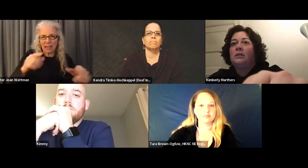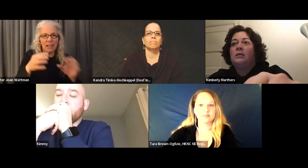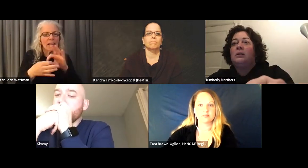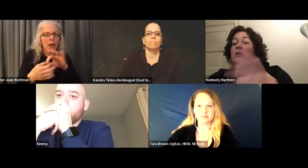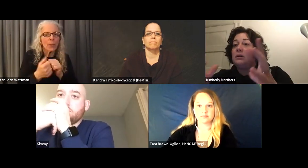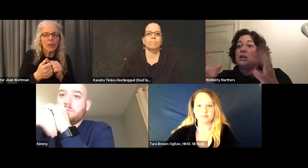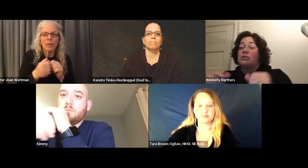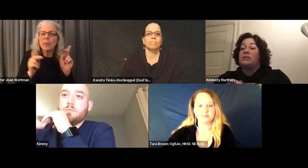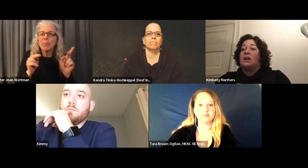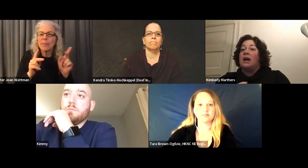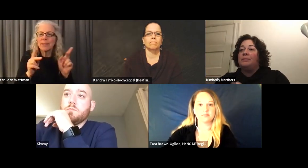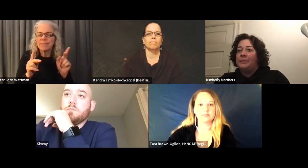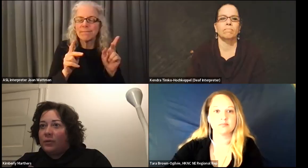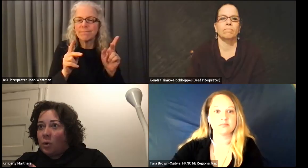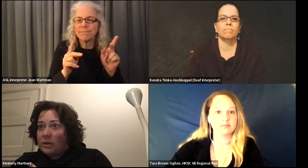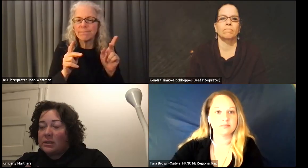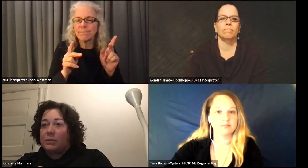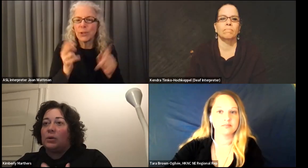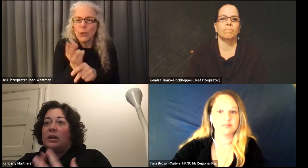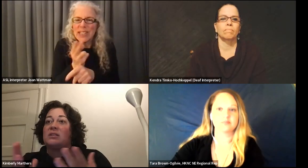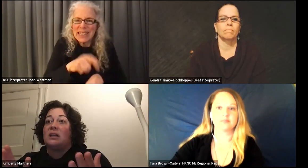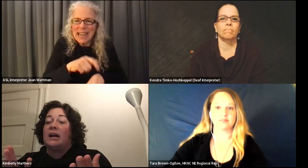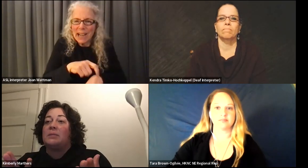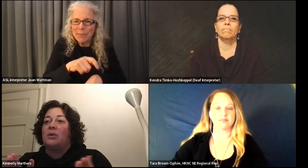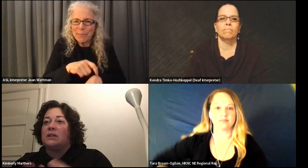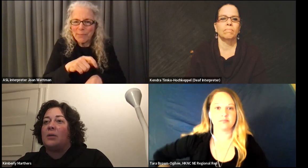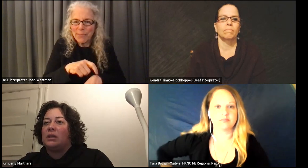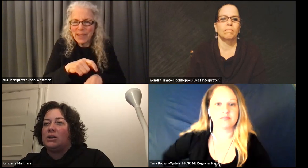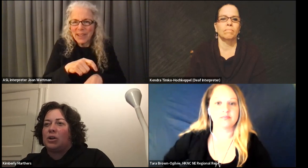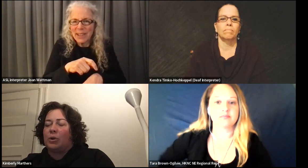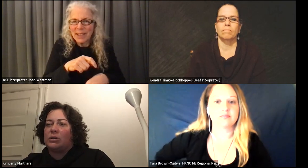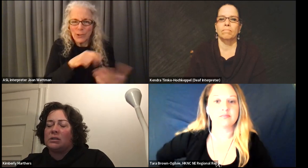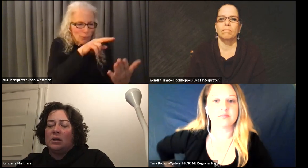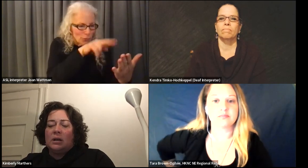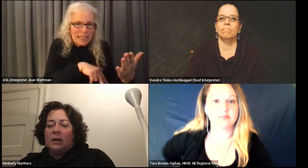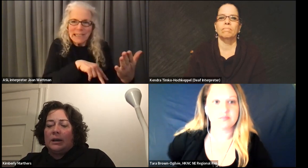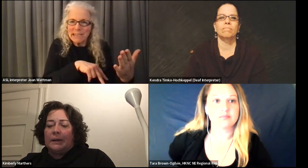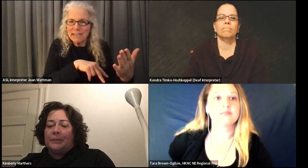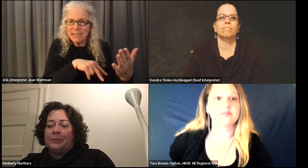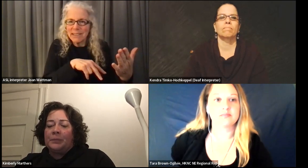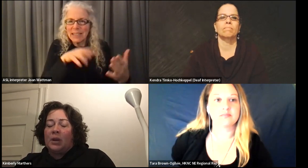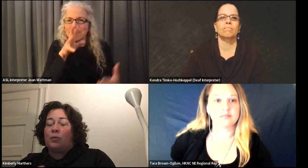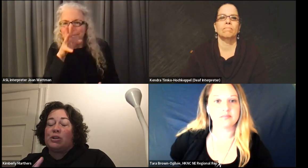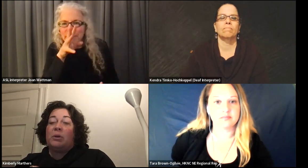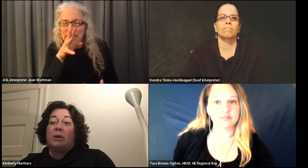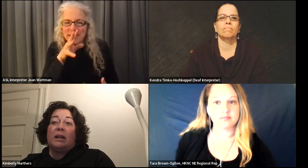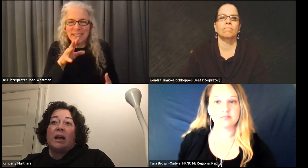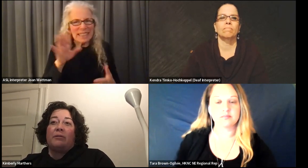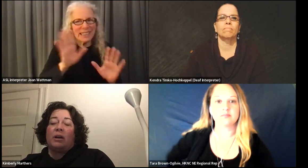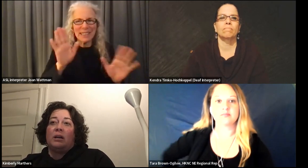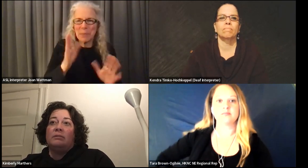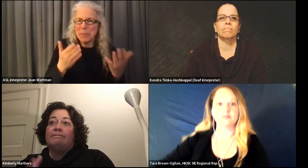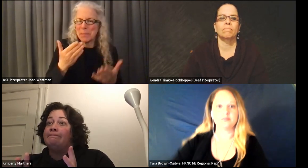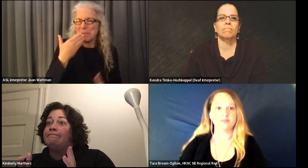regarding the interest of time, of course, because we only have a select amount of time with the interpreters. If we should be reading